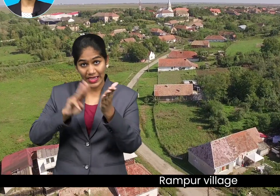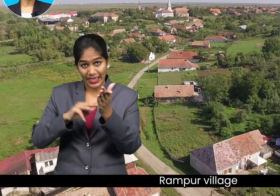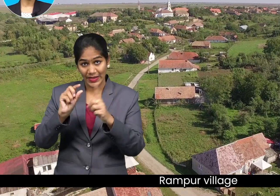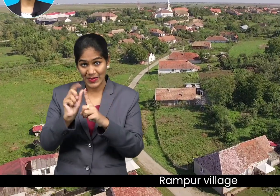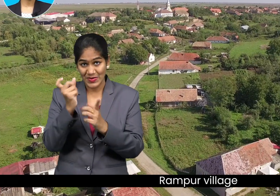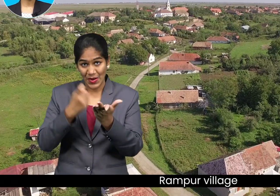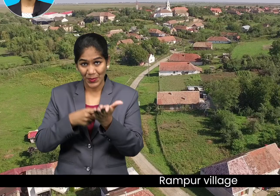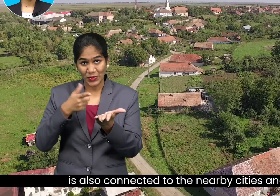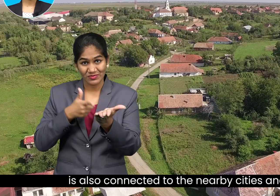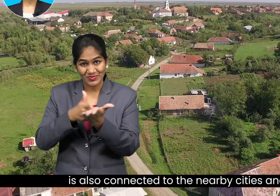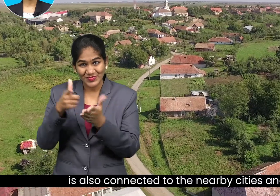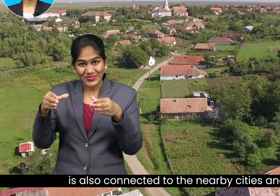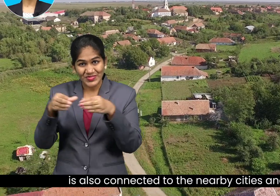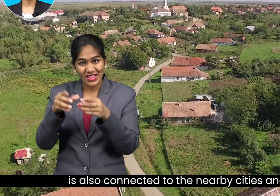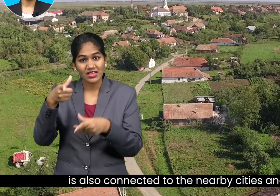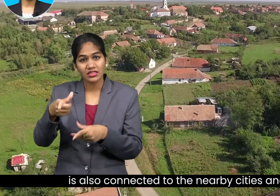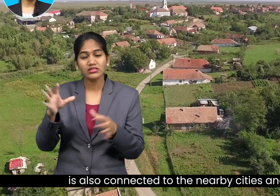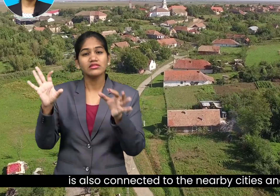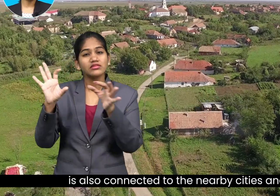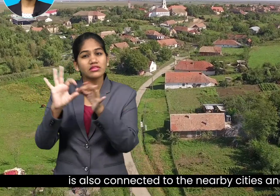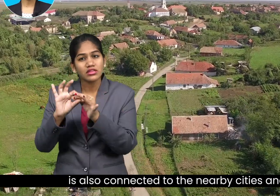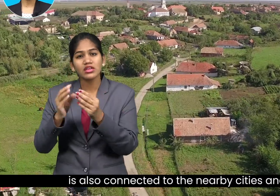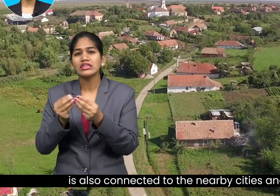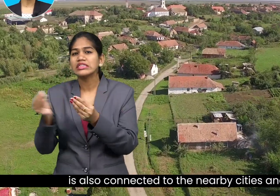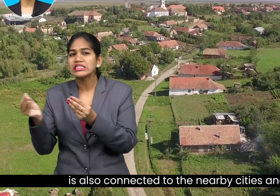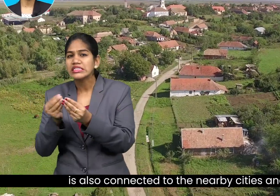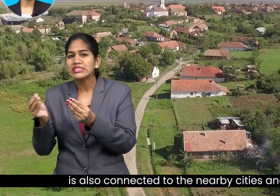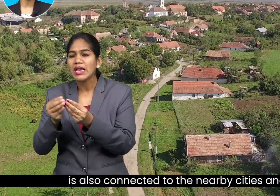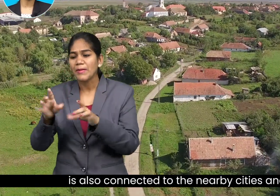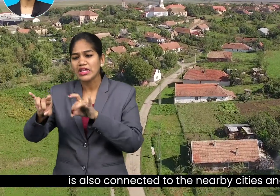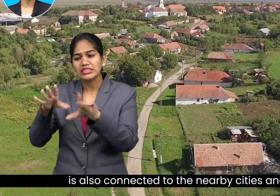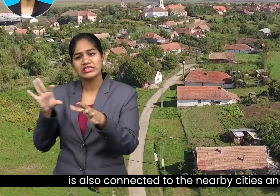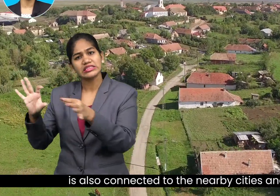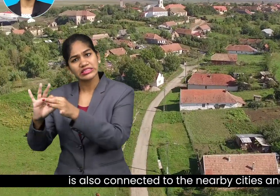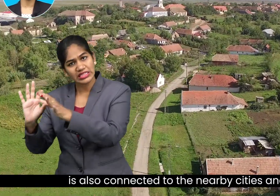Rampur village is also connected to the nearby